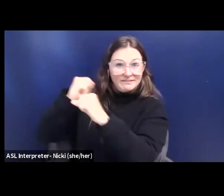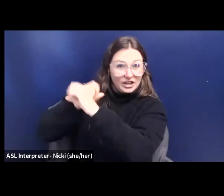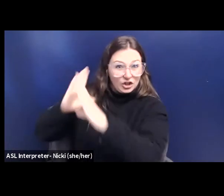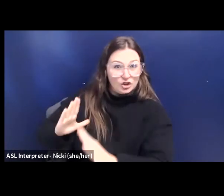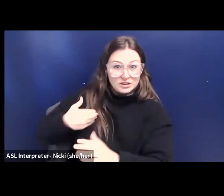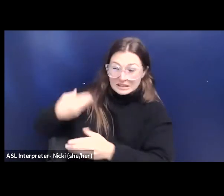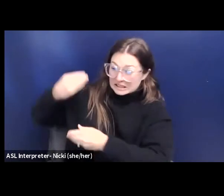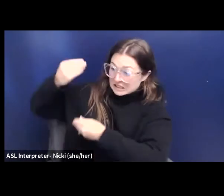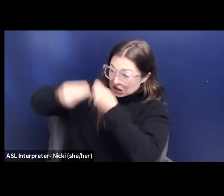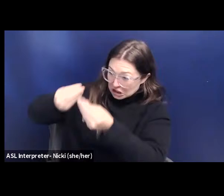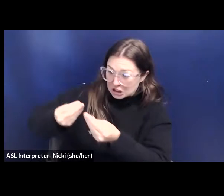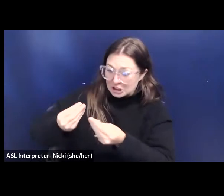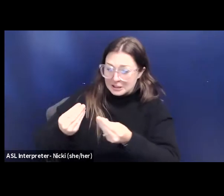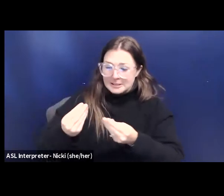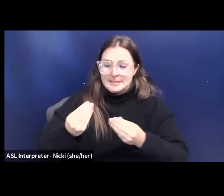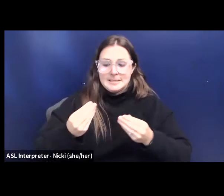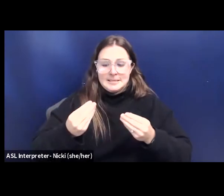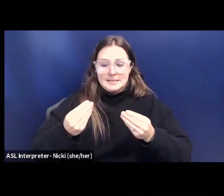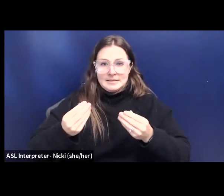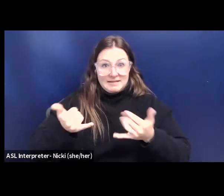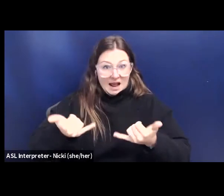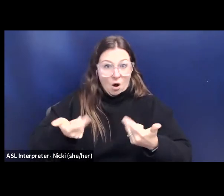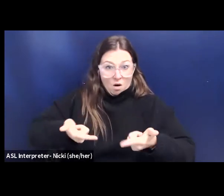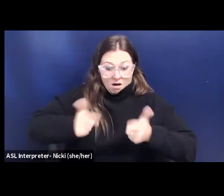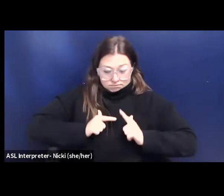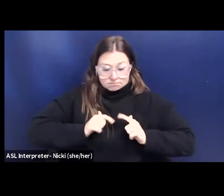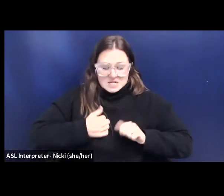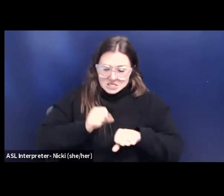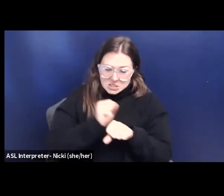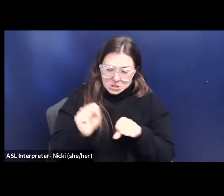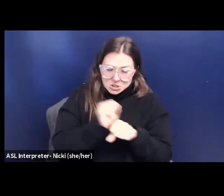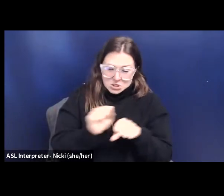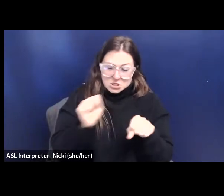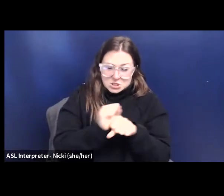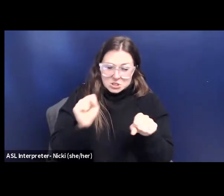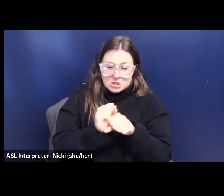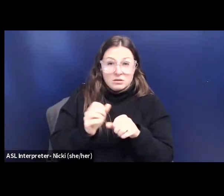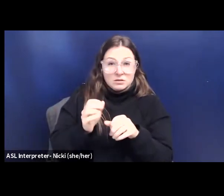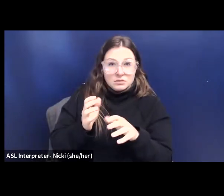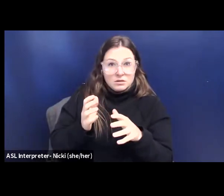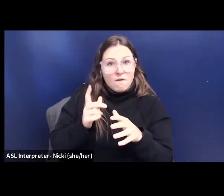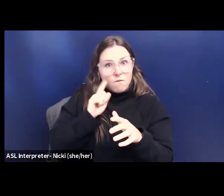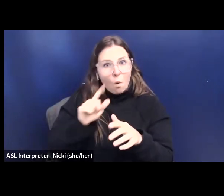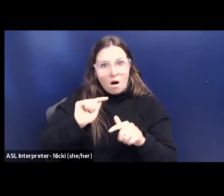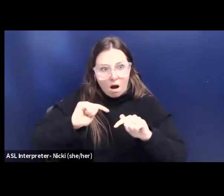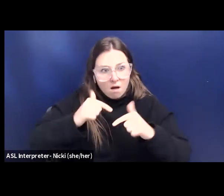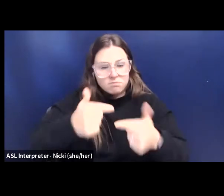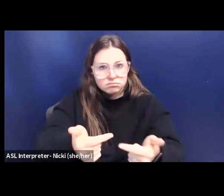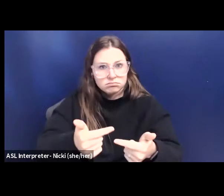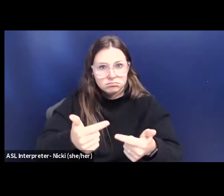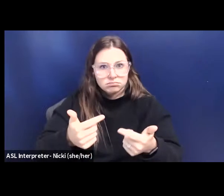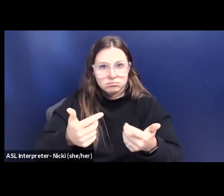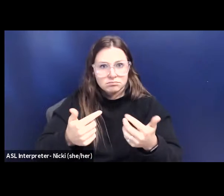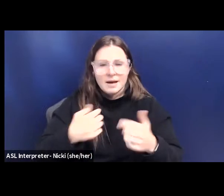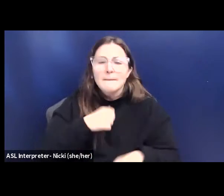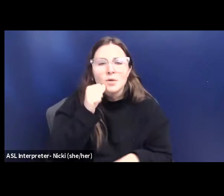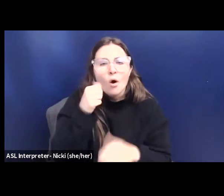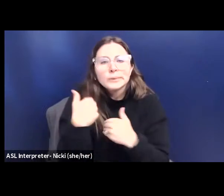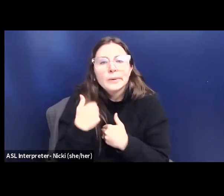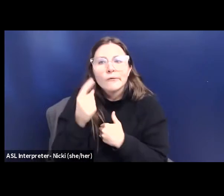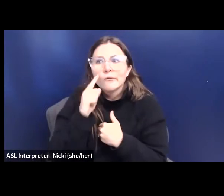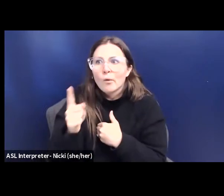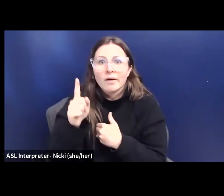my contribution, and to not feel like I'm responsible for the weight of thousands of years